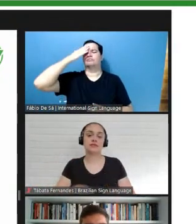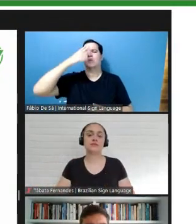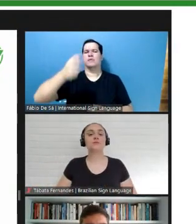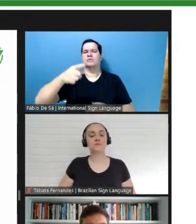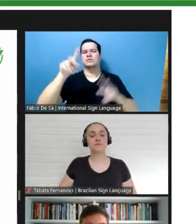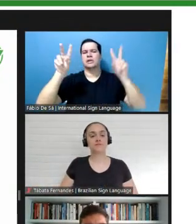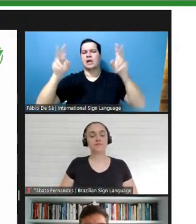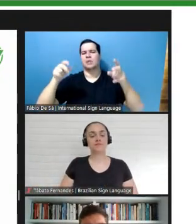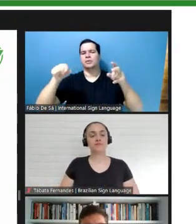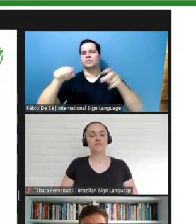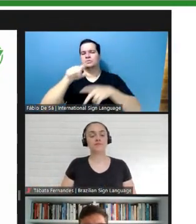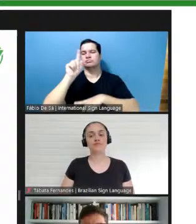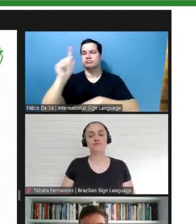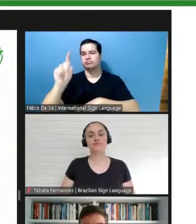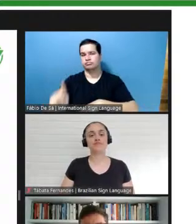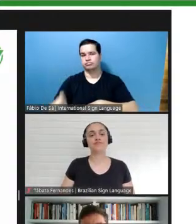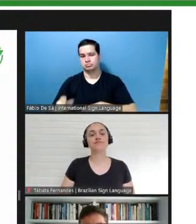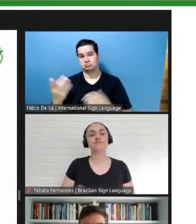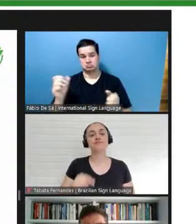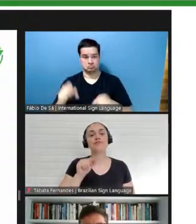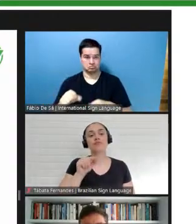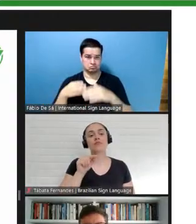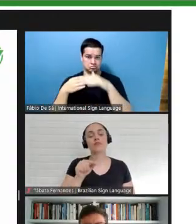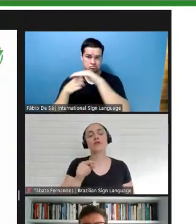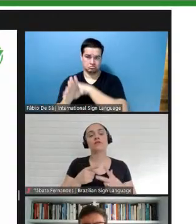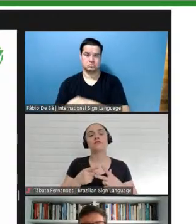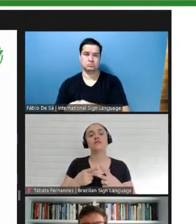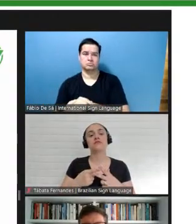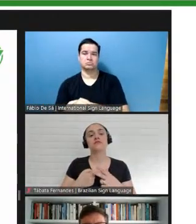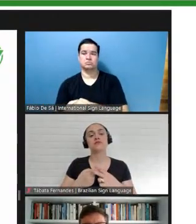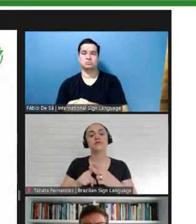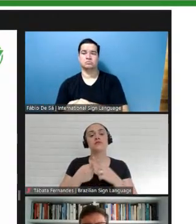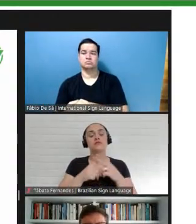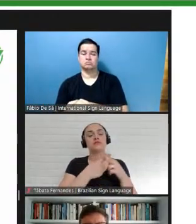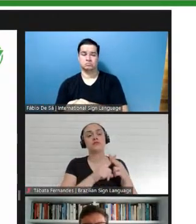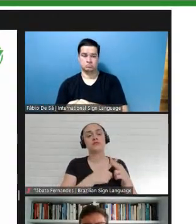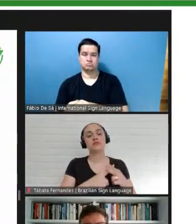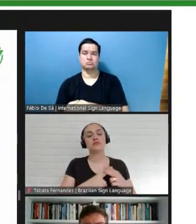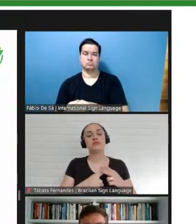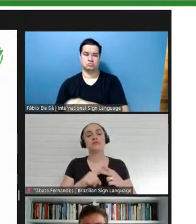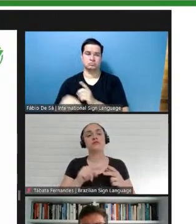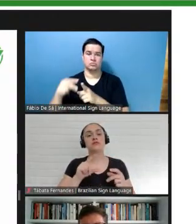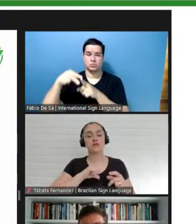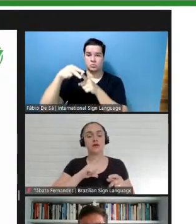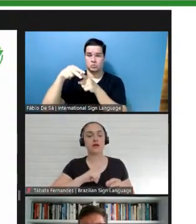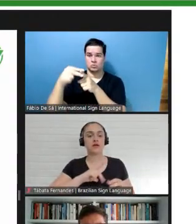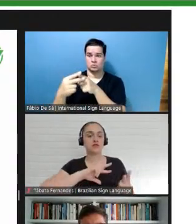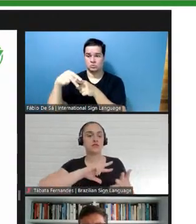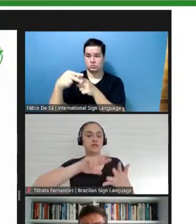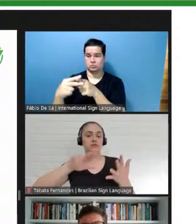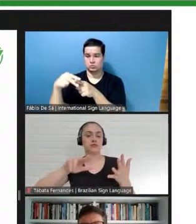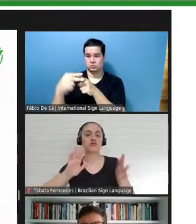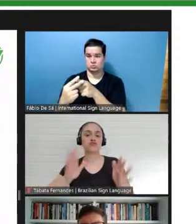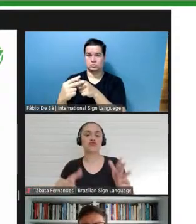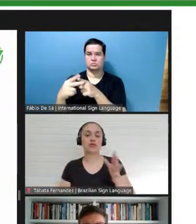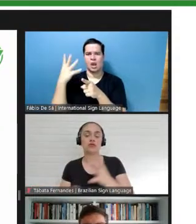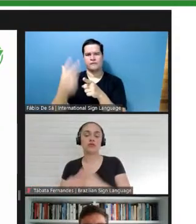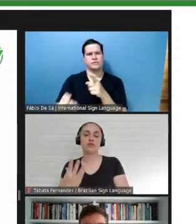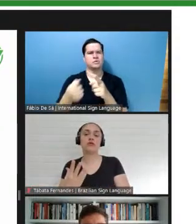I know that Bill touched on these, but I just wanted to reiterate that there are so many things already built into